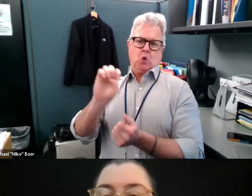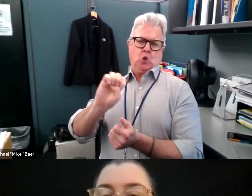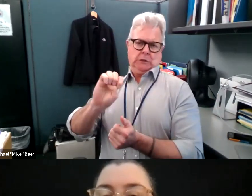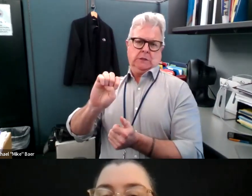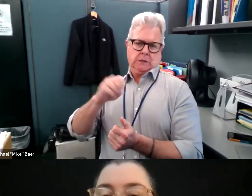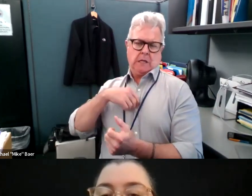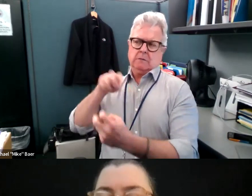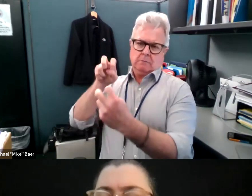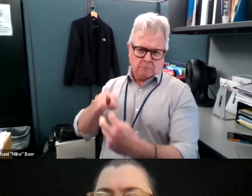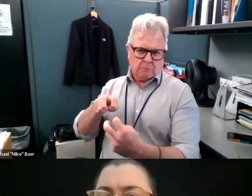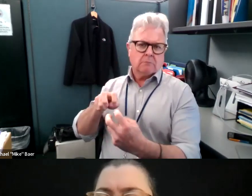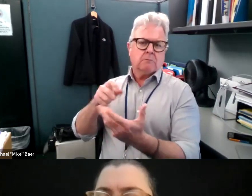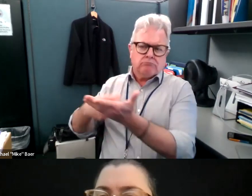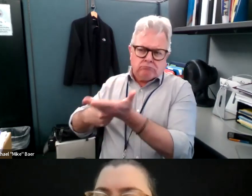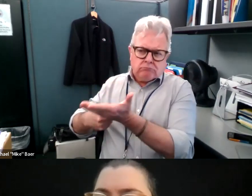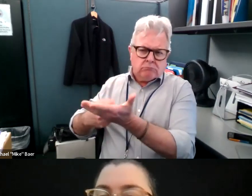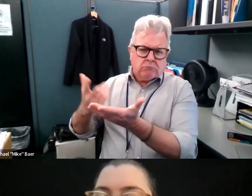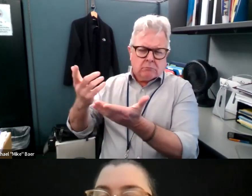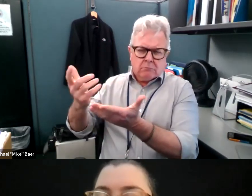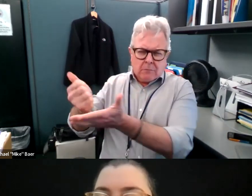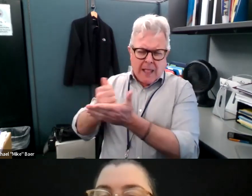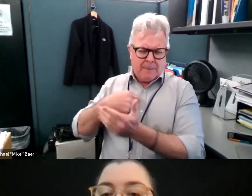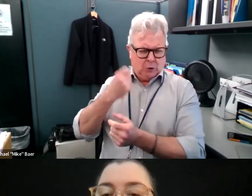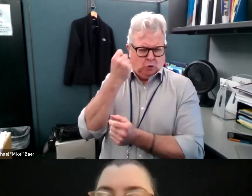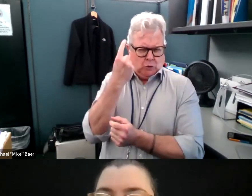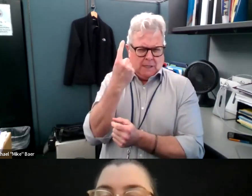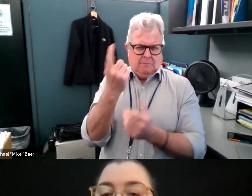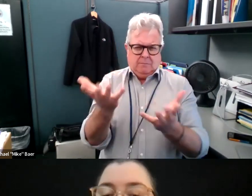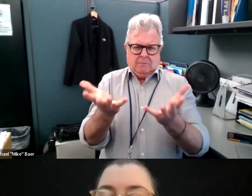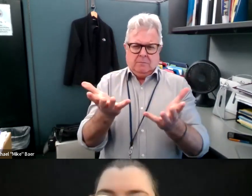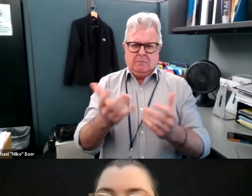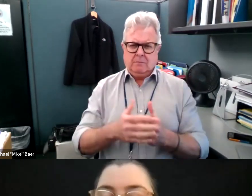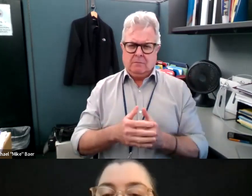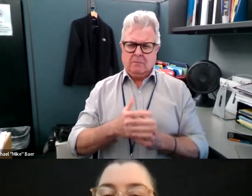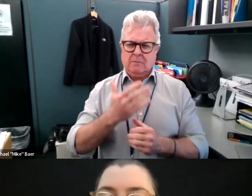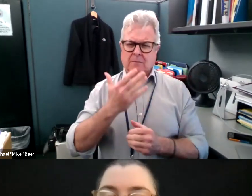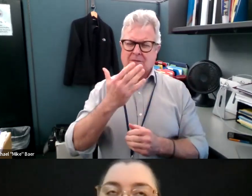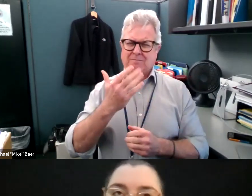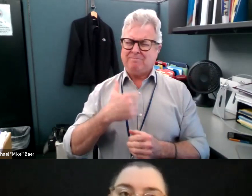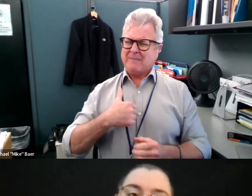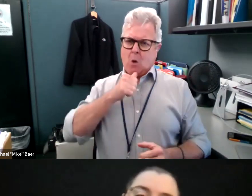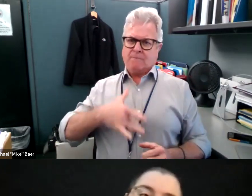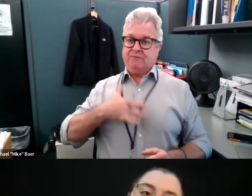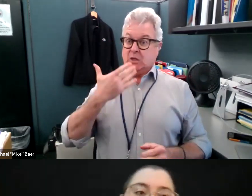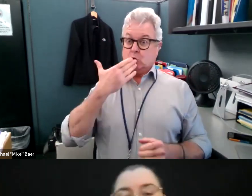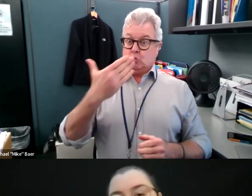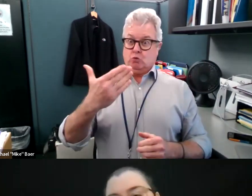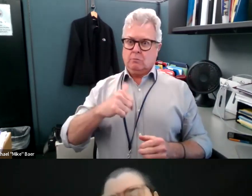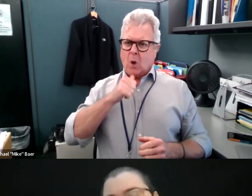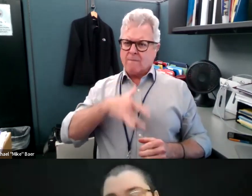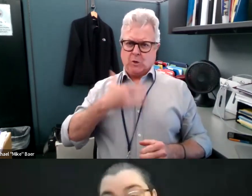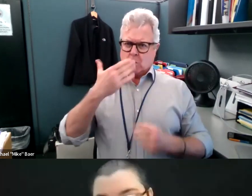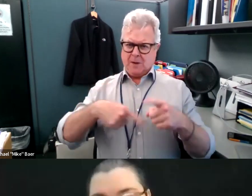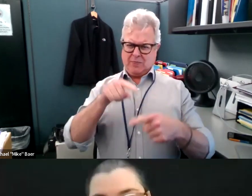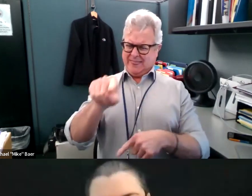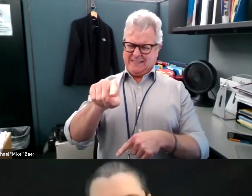it. And if this is not the appropriate place, I can sit and talk to Ernest about that and he can help me understand more. So